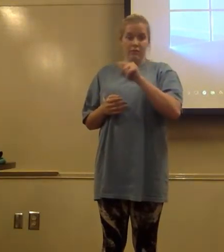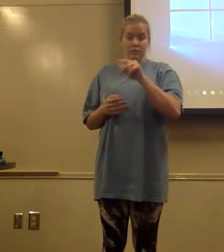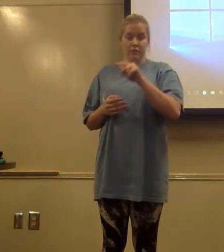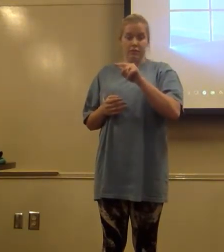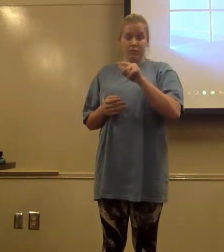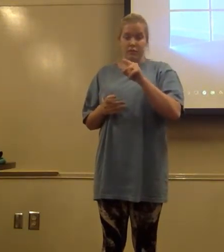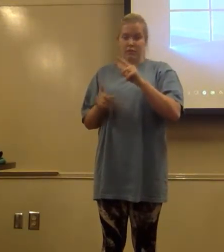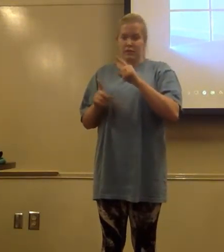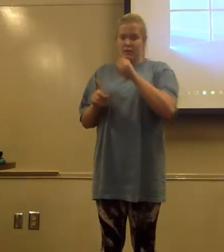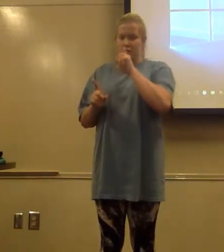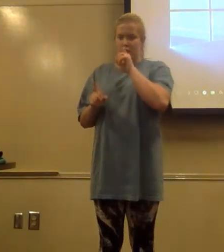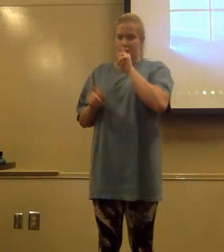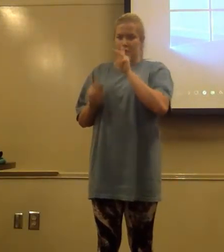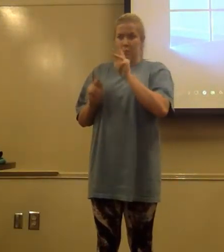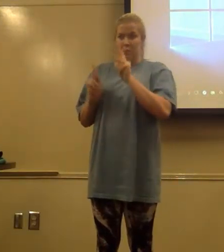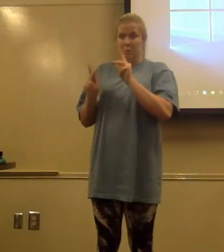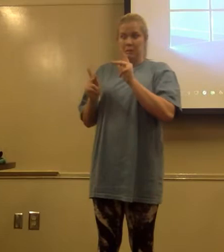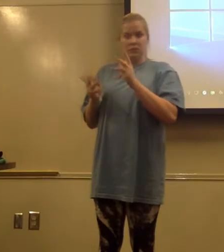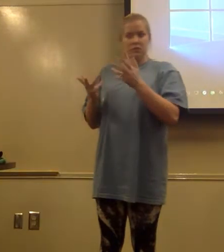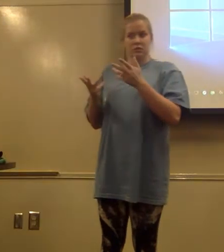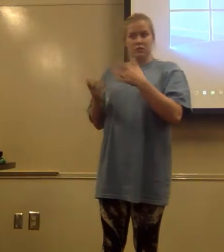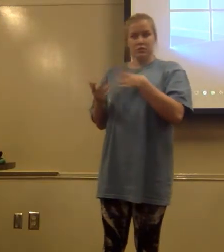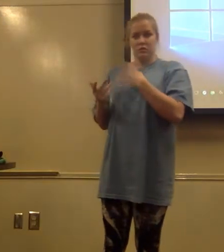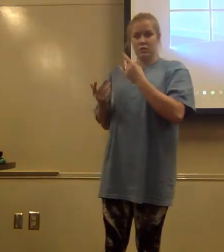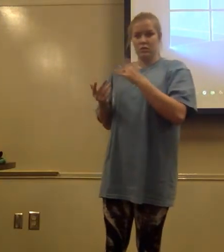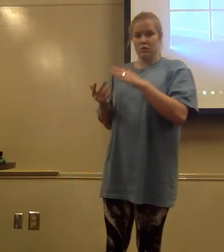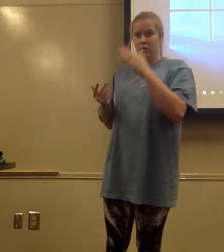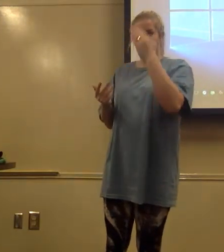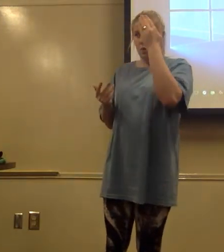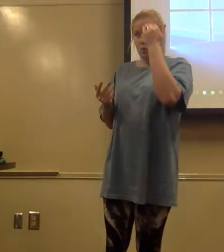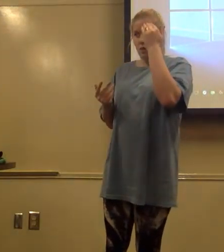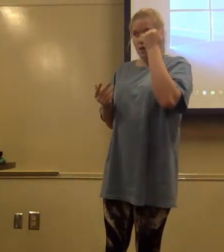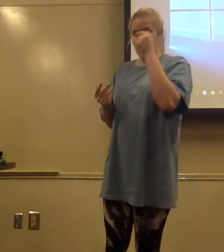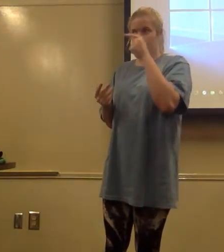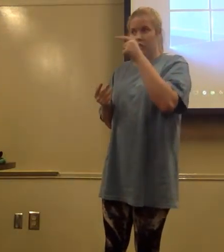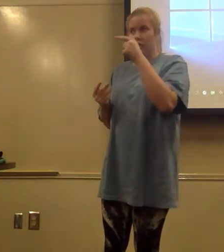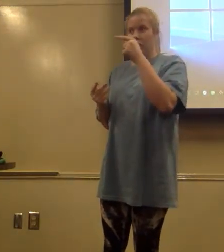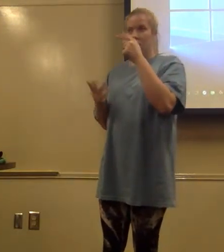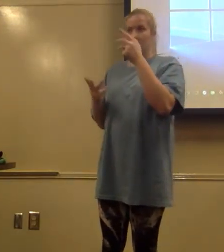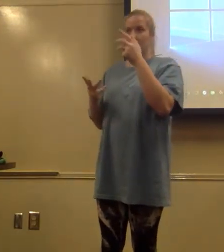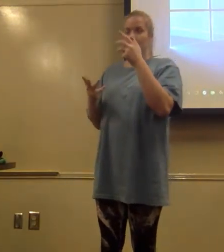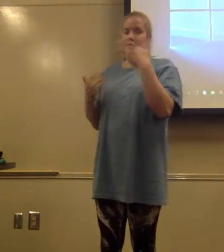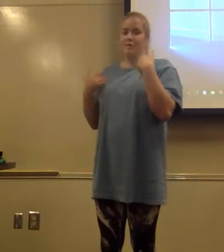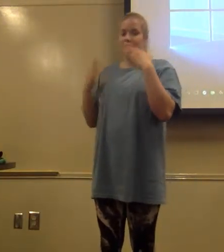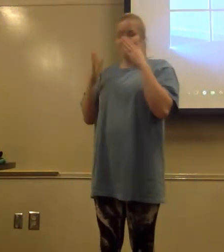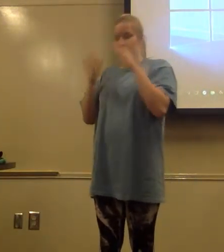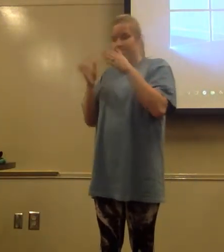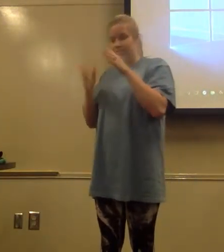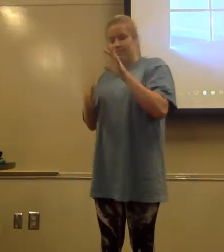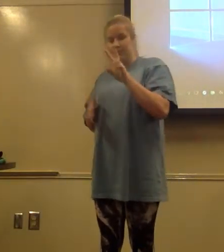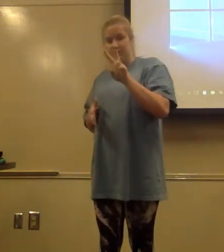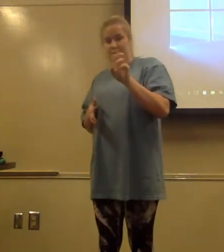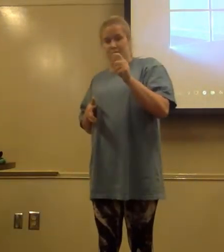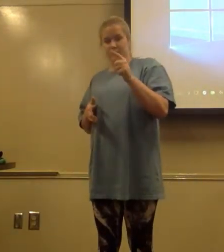people criticised you for cherry picking because you've got vegan motives. Have you tried to kind of cover up the whole